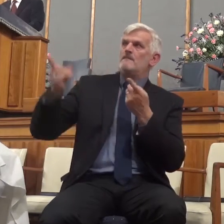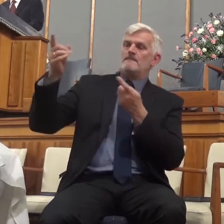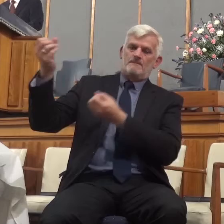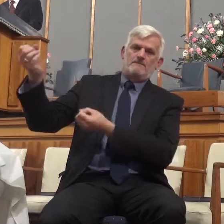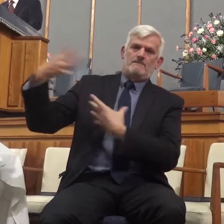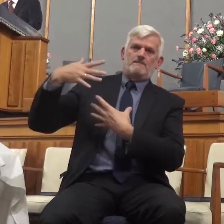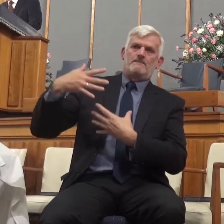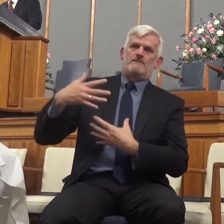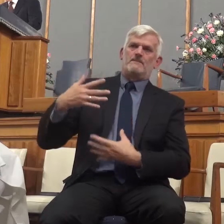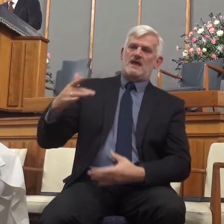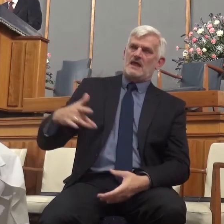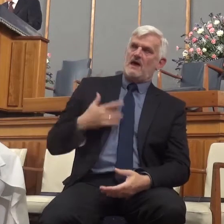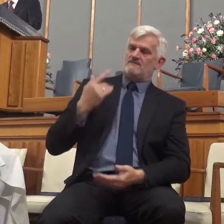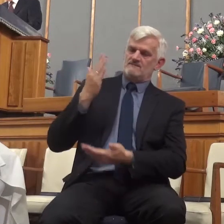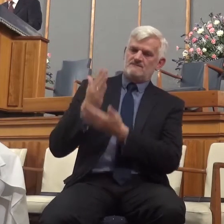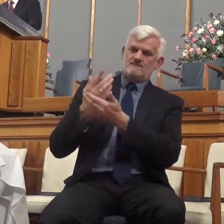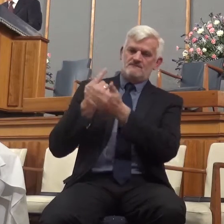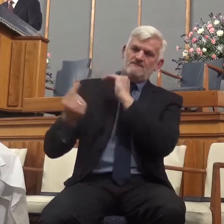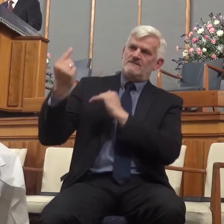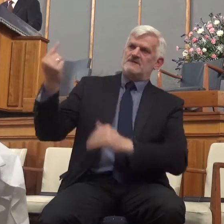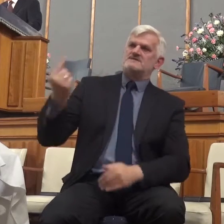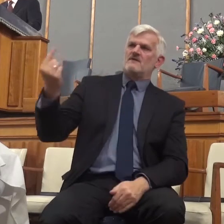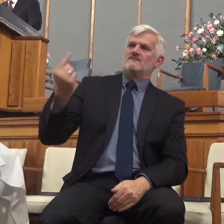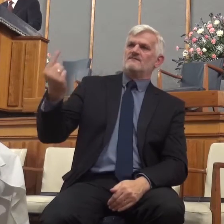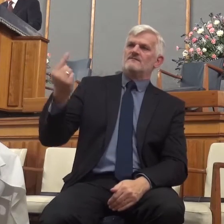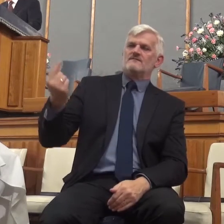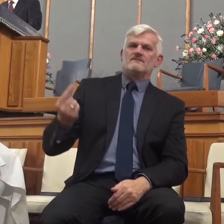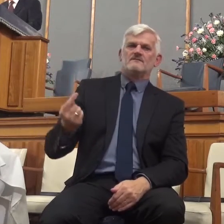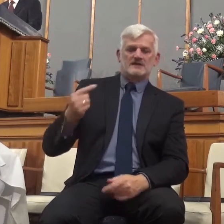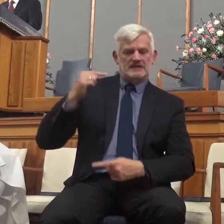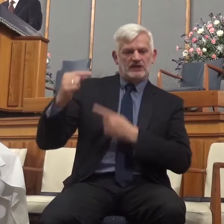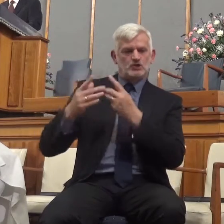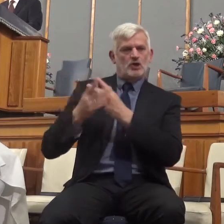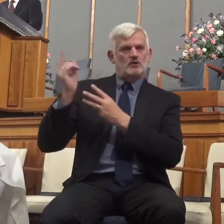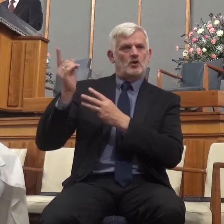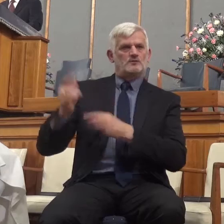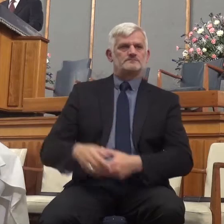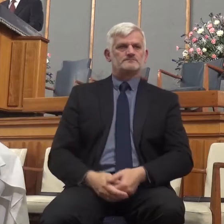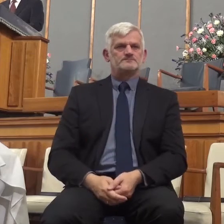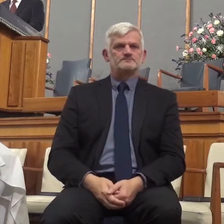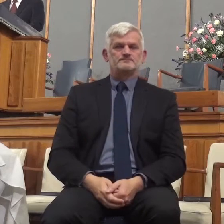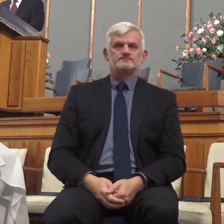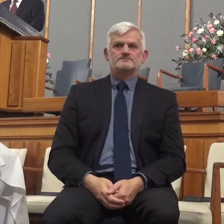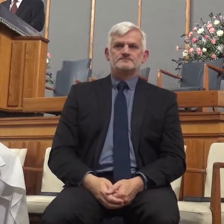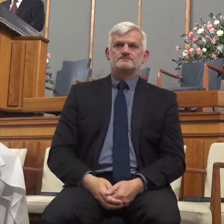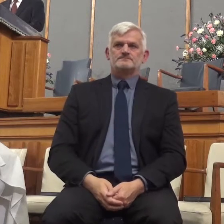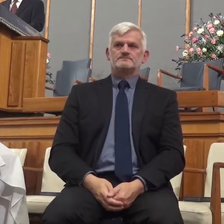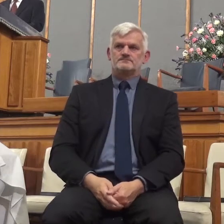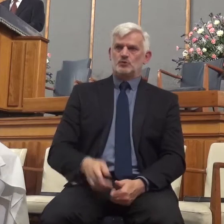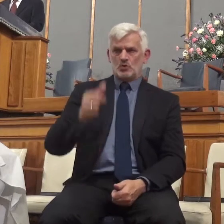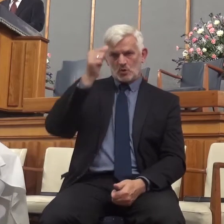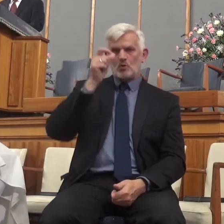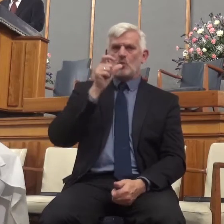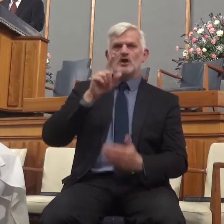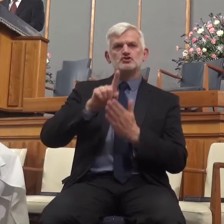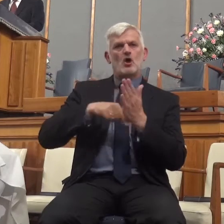is self-existent and eternally divine. The term Jehovah,